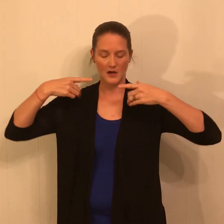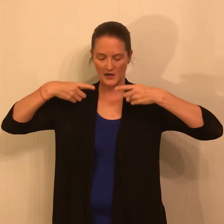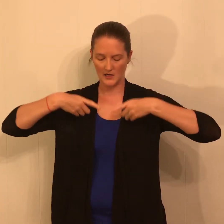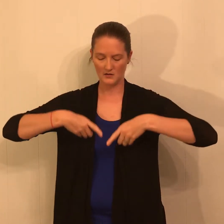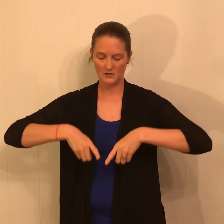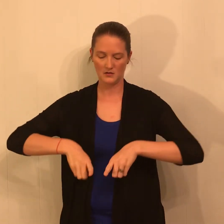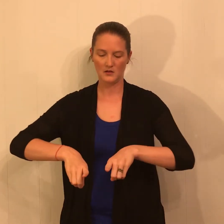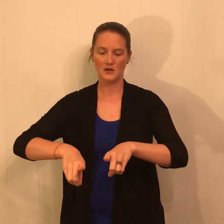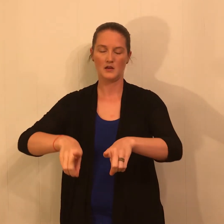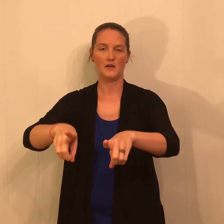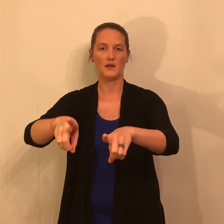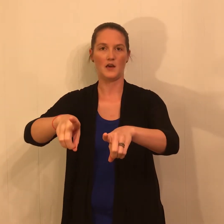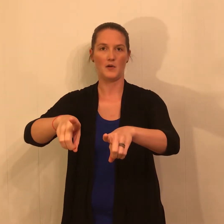body and then coming up.